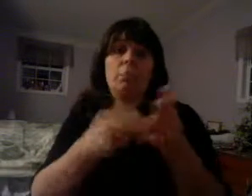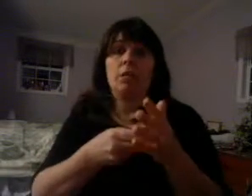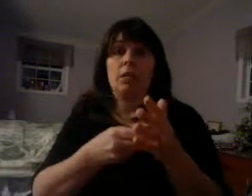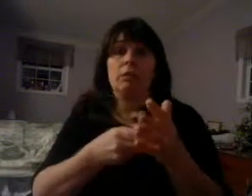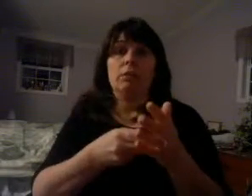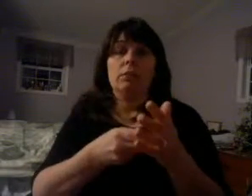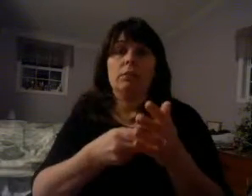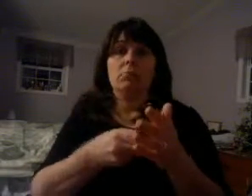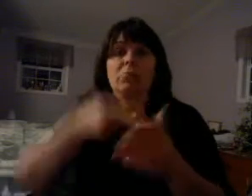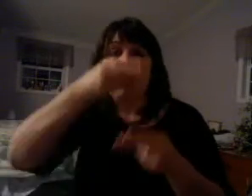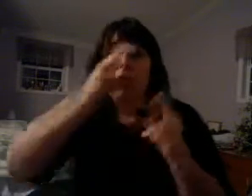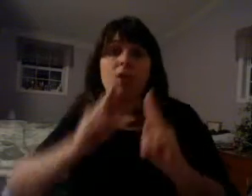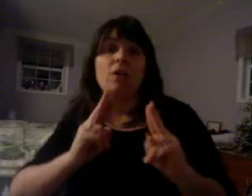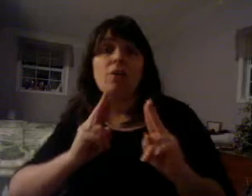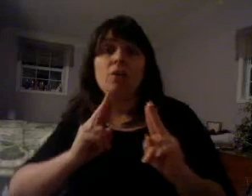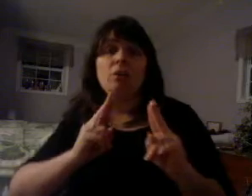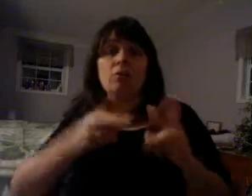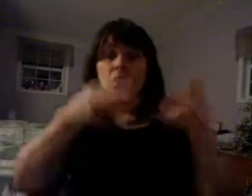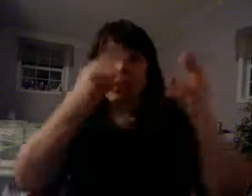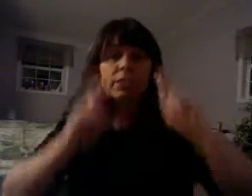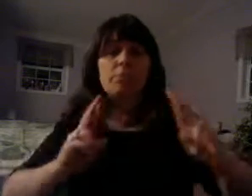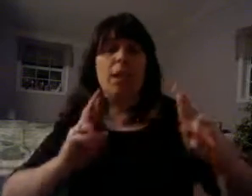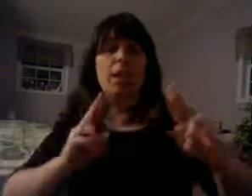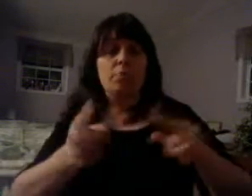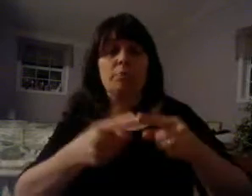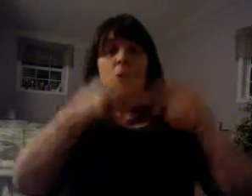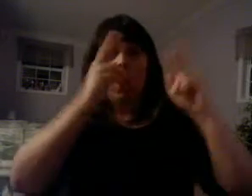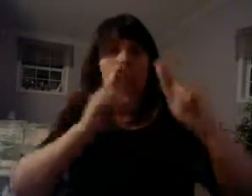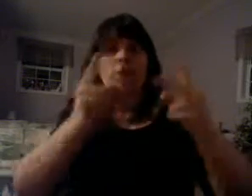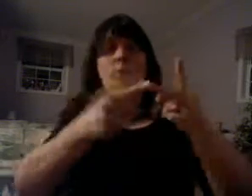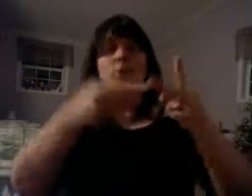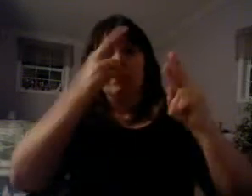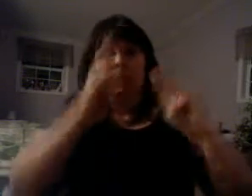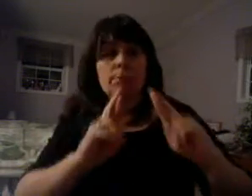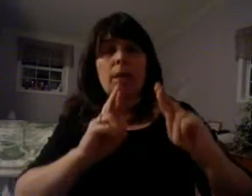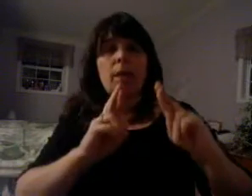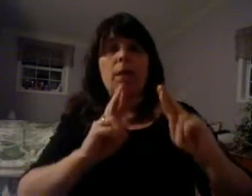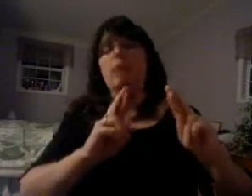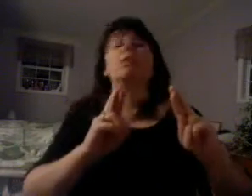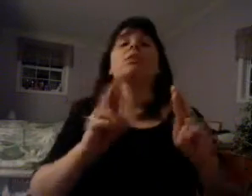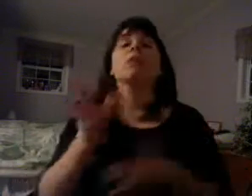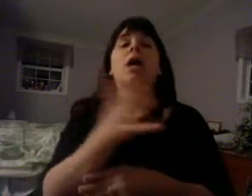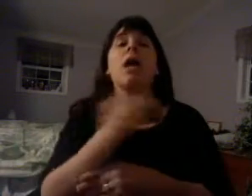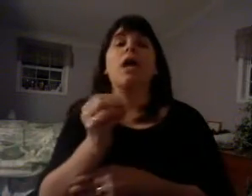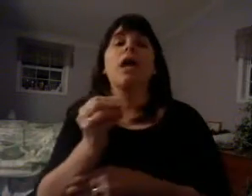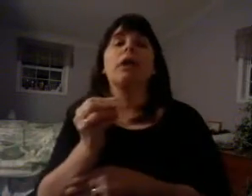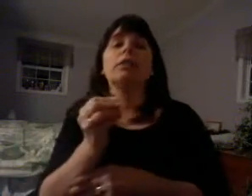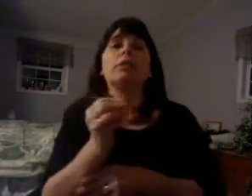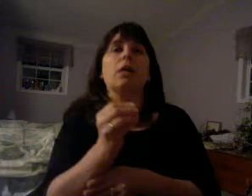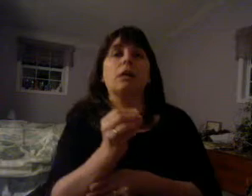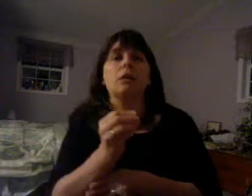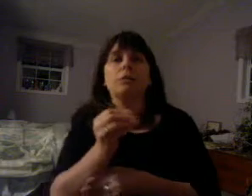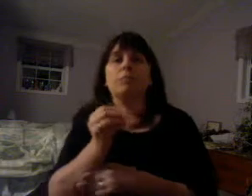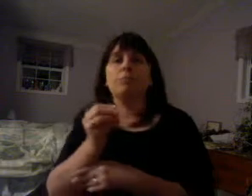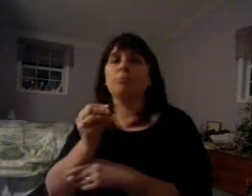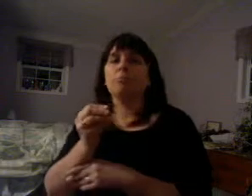new word. Taught my European friends a new word. Dist. Disrespected. Dist is a major and acceptable motive in